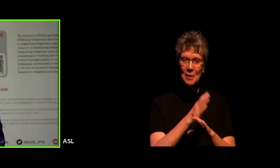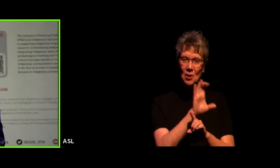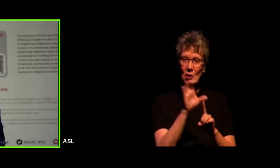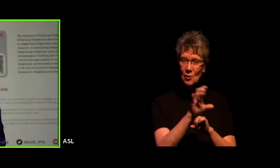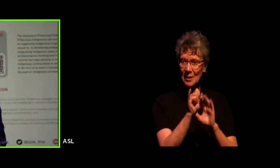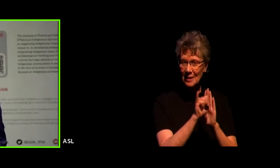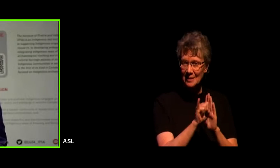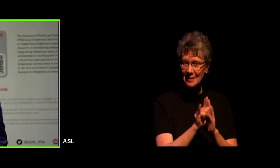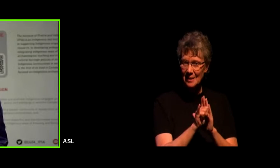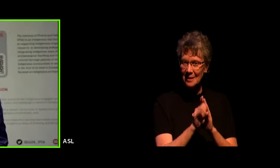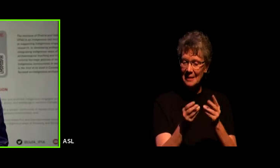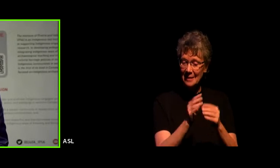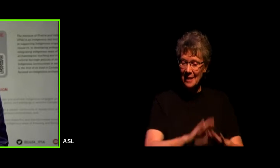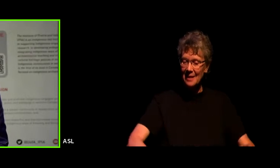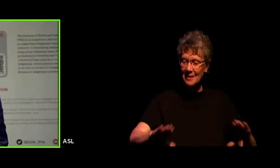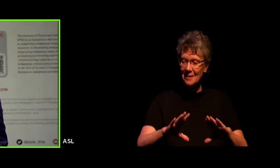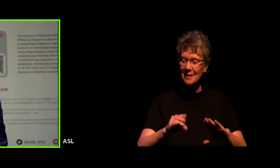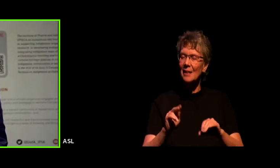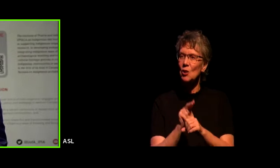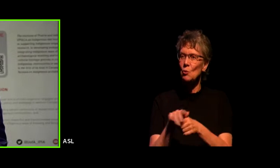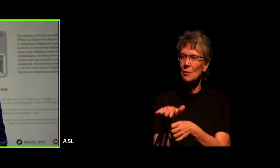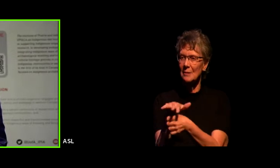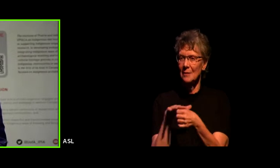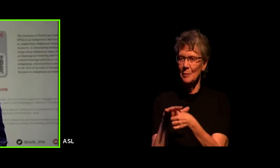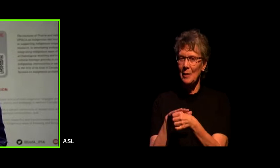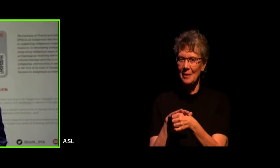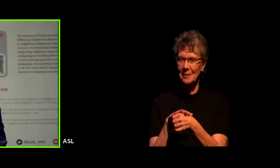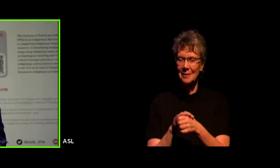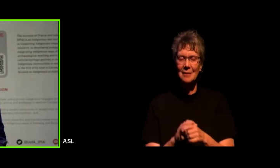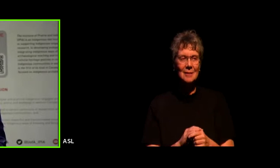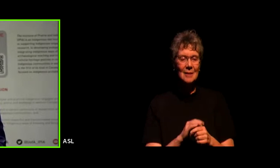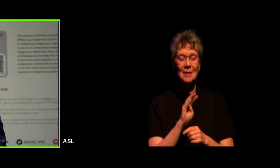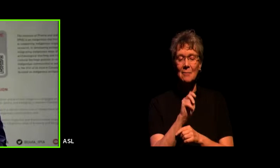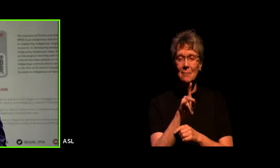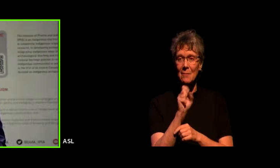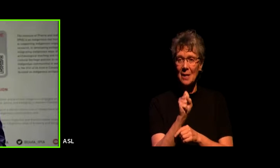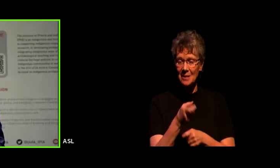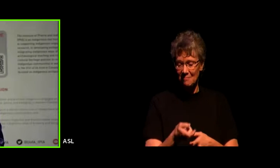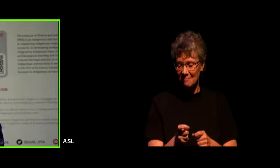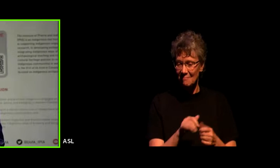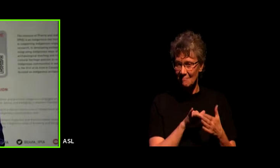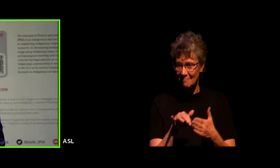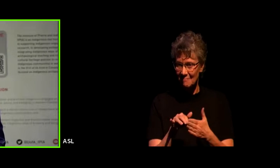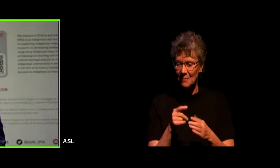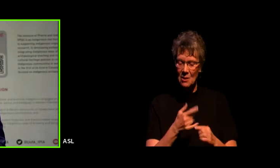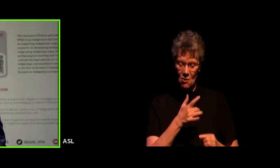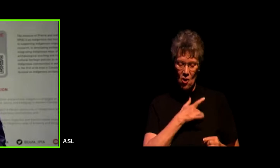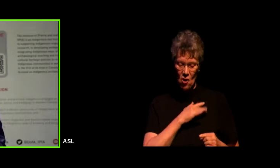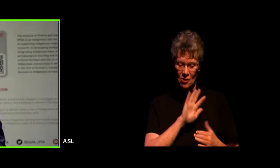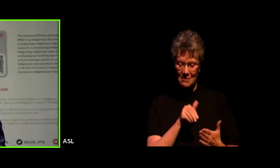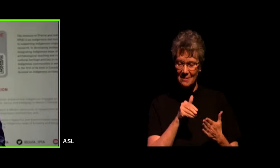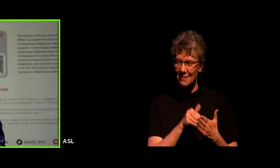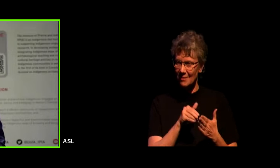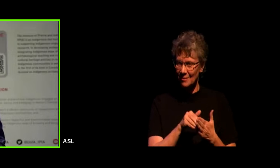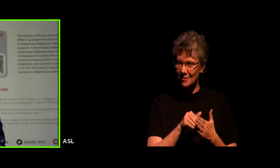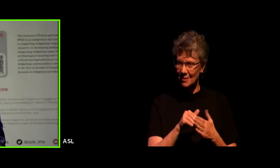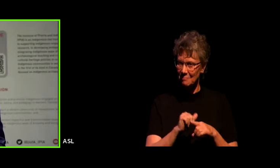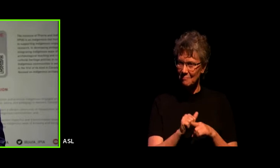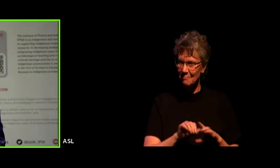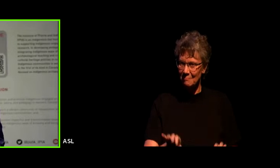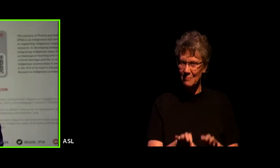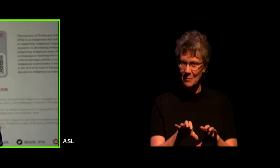Métis archaeology, and heart-centered archaeological practice. Her research with Indigenous communities in Western